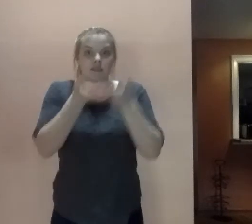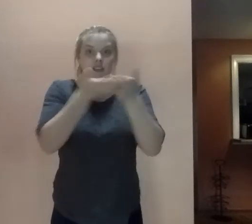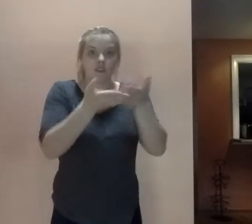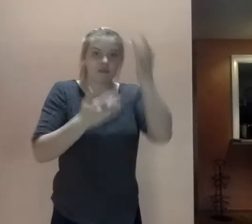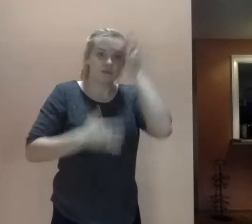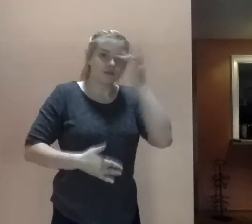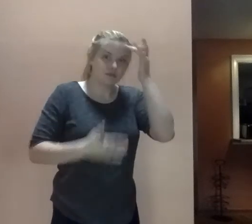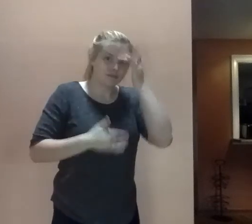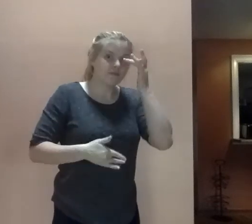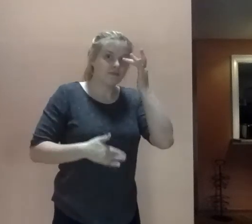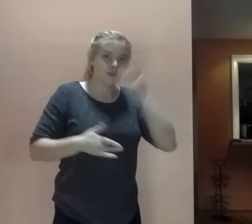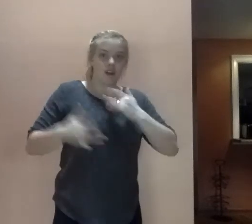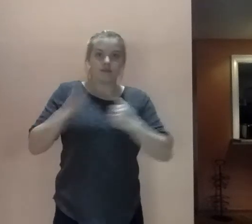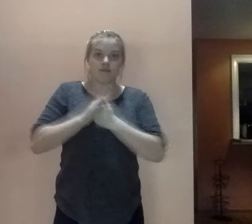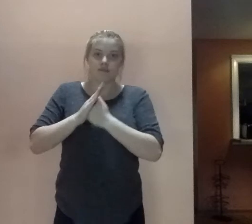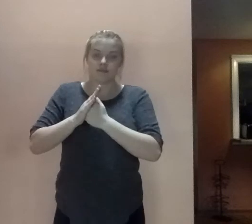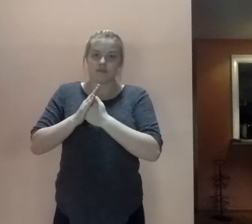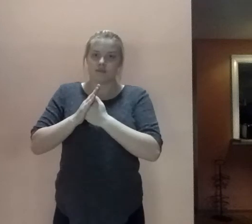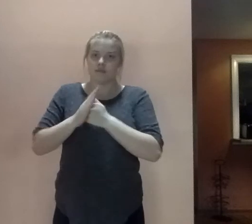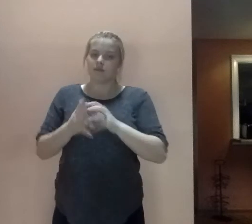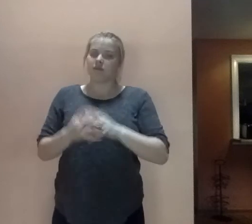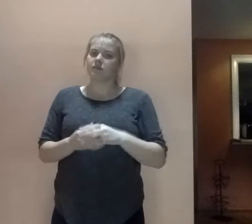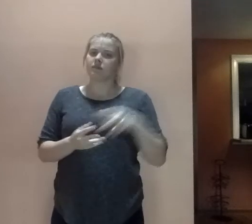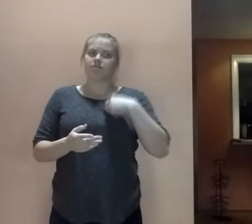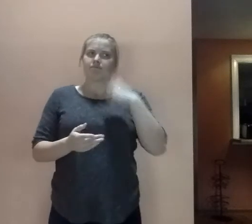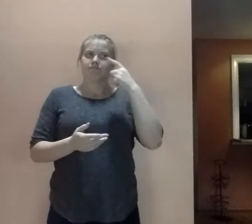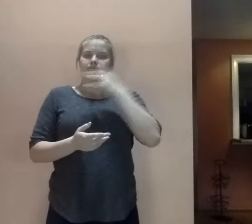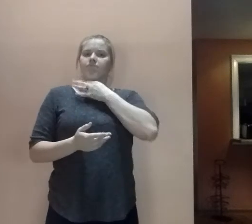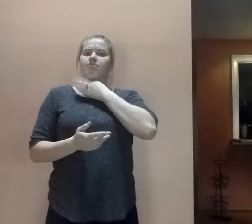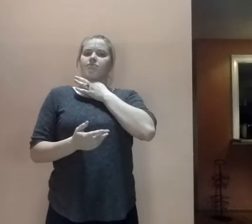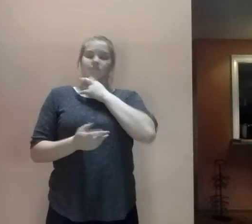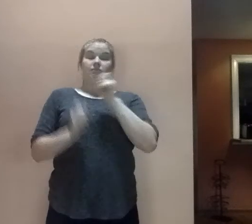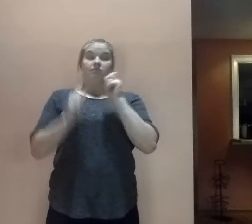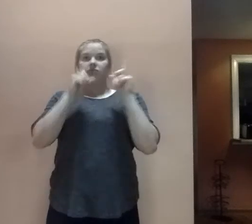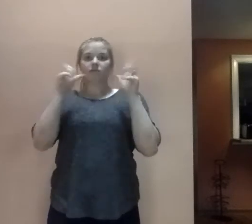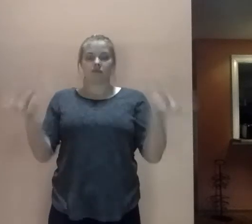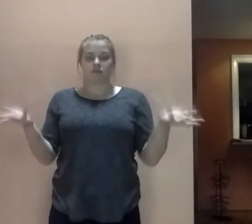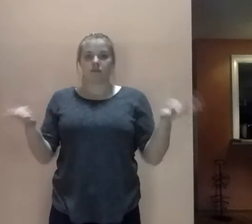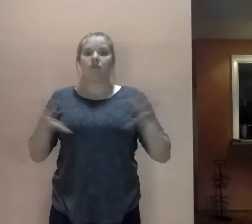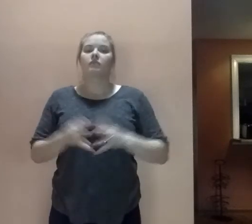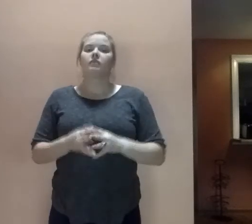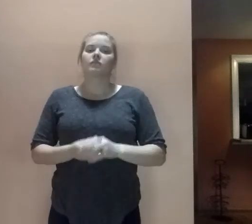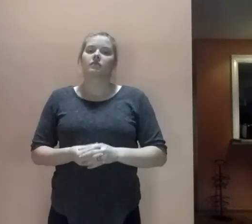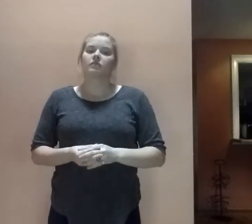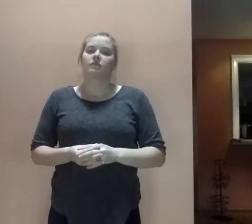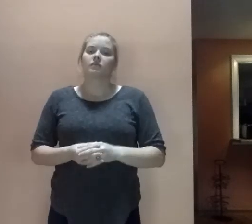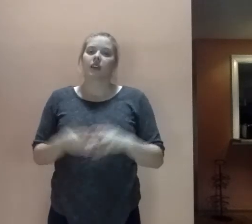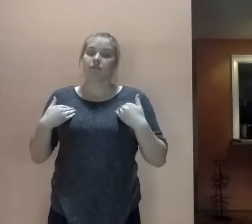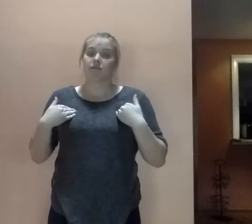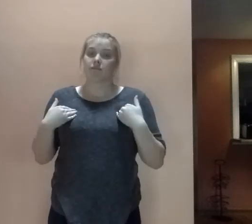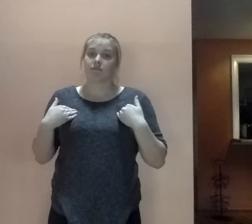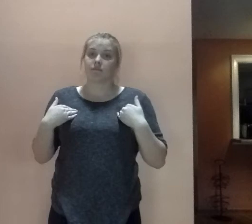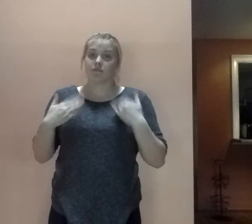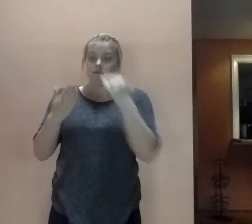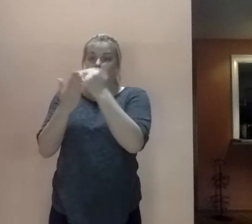Healthy Recipes, and we were kind of bewildered by why there's a bunch of recipes on, a